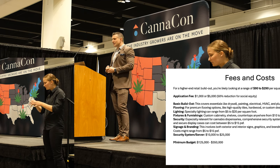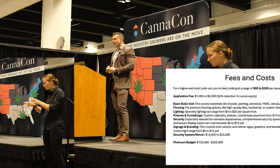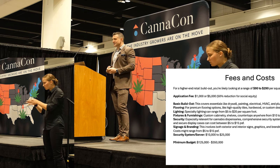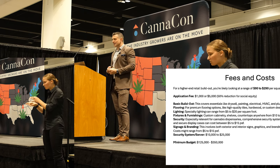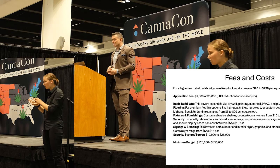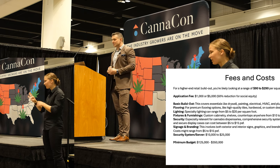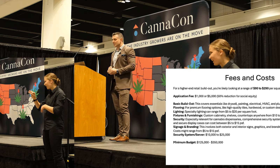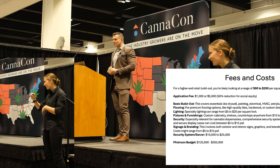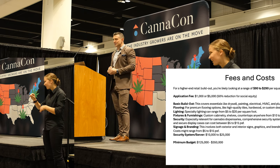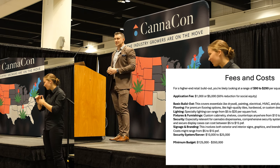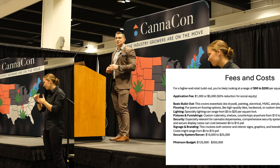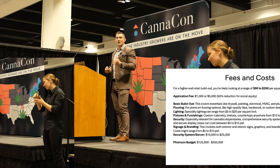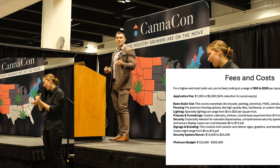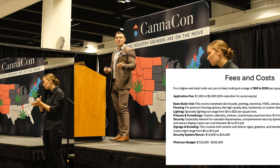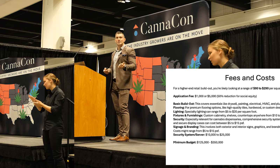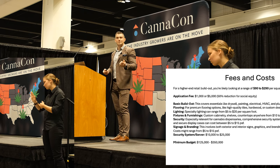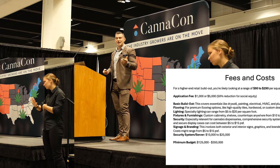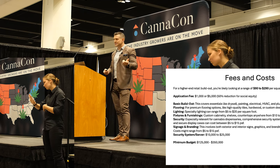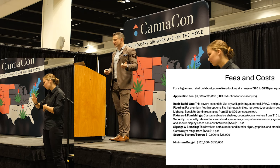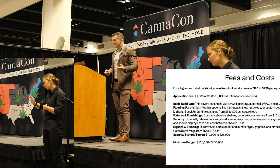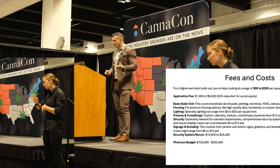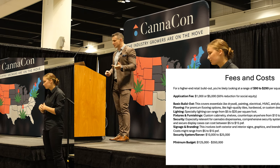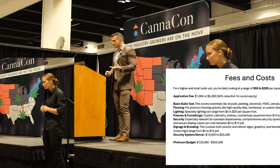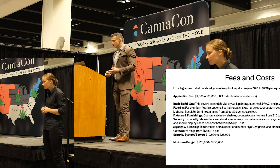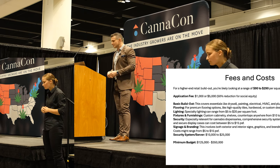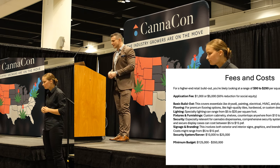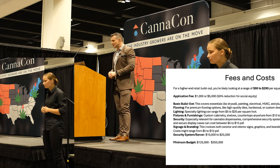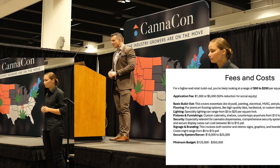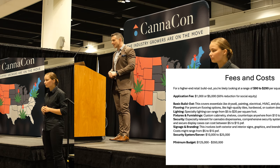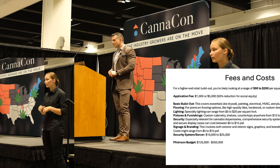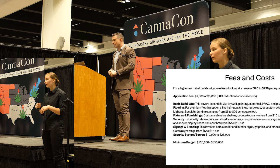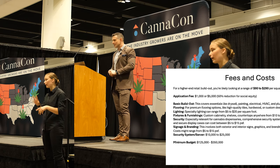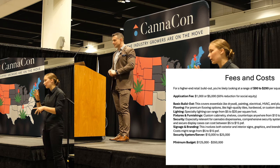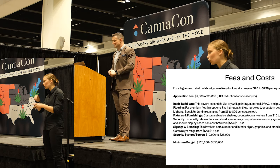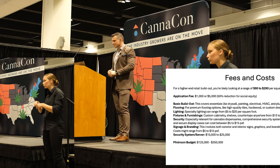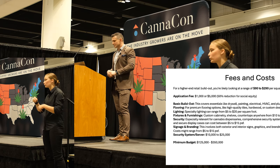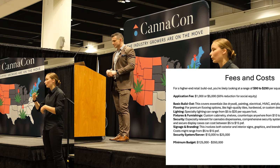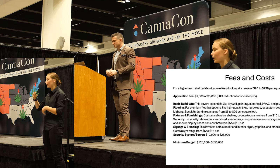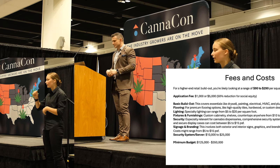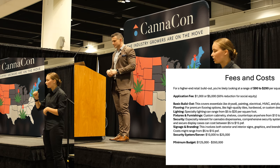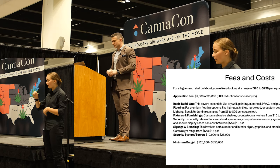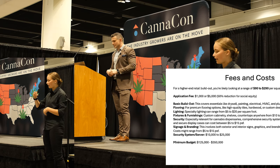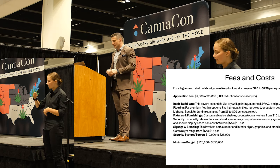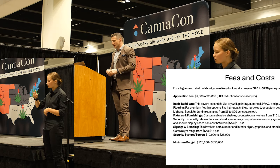Basic build-out costs, again, those will cover things like drywall, painting, electrical, HVAC, and plumbing.